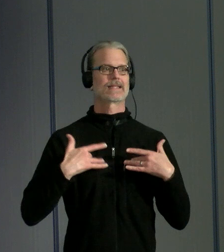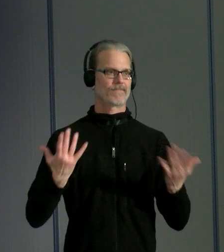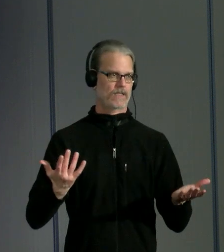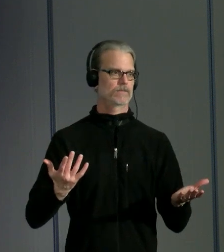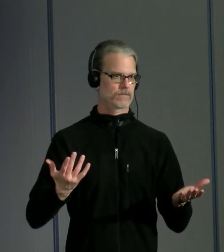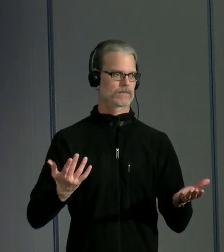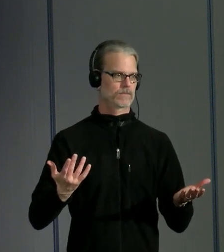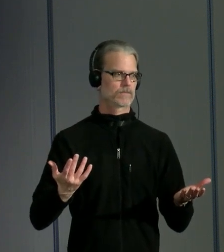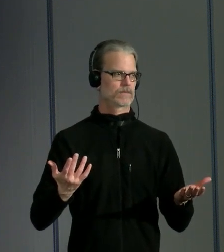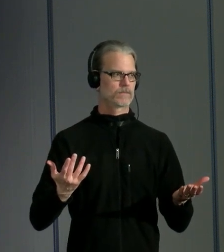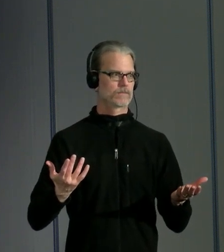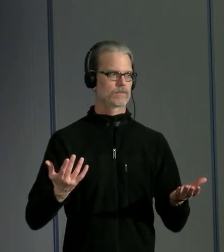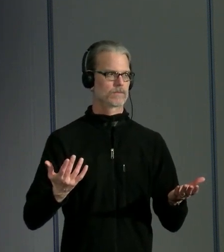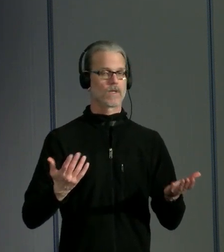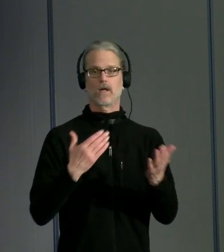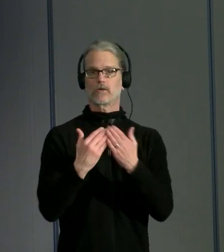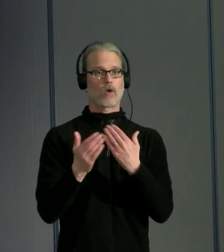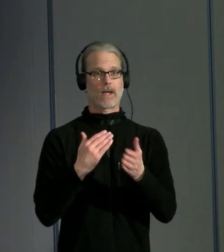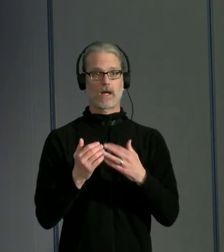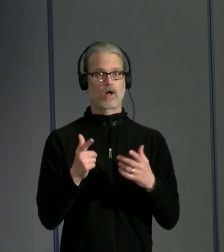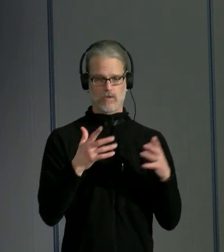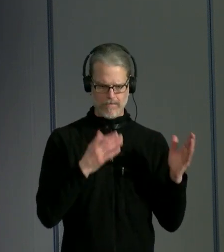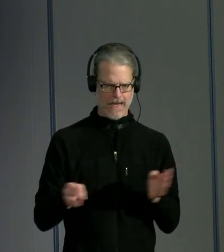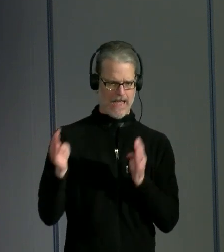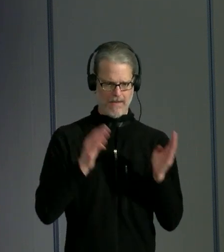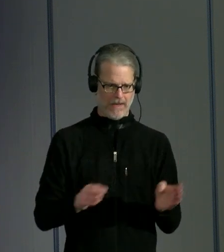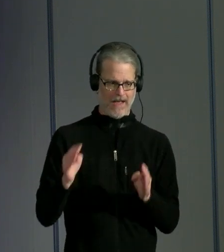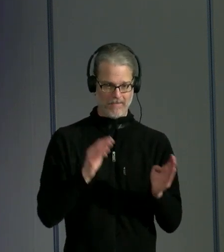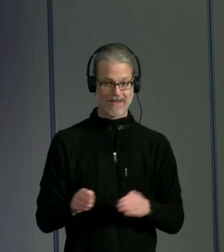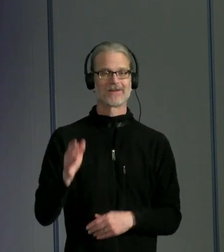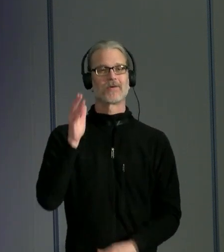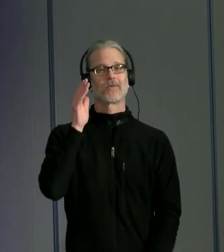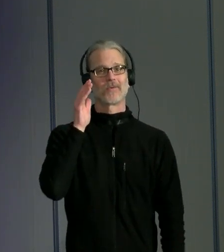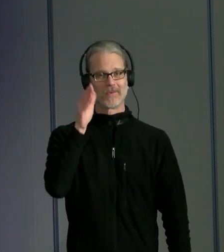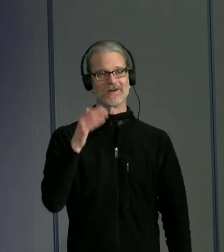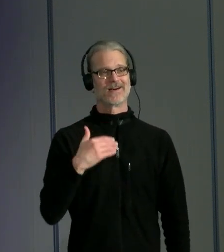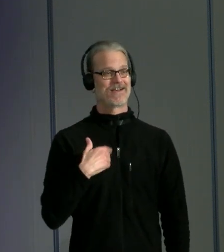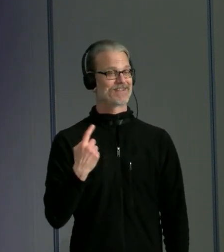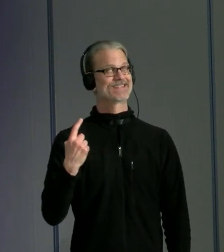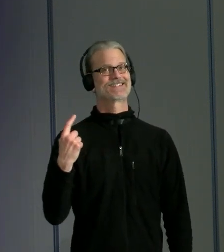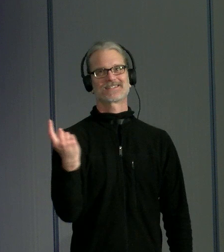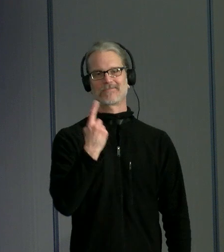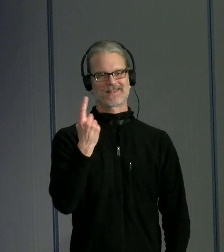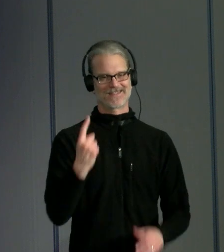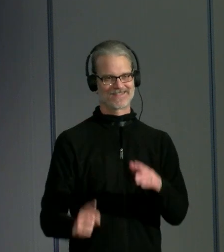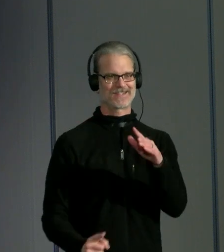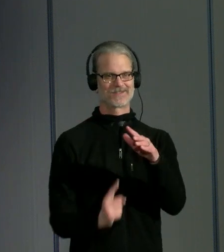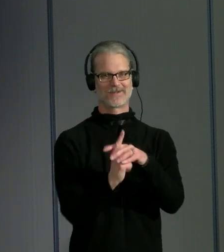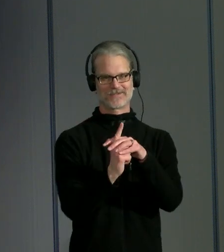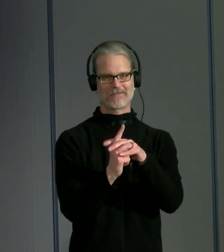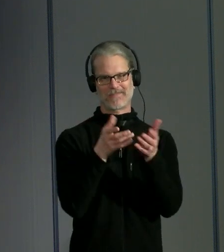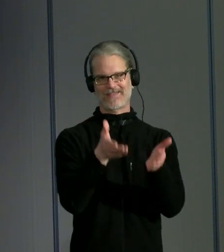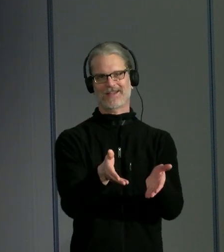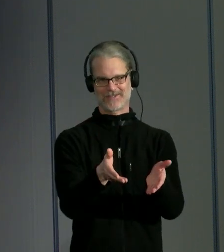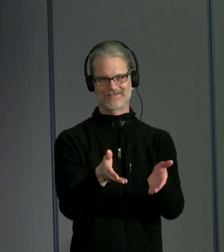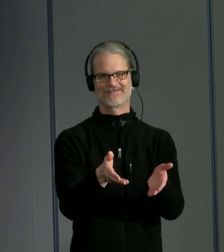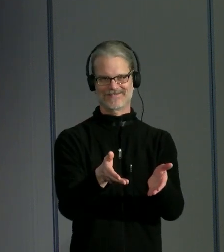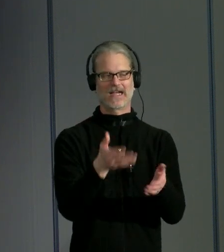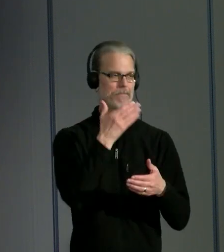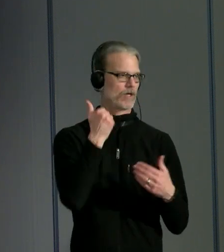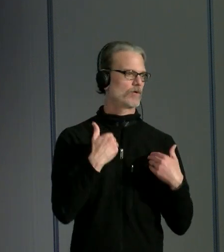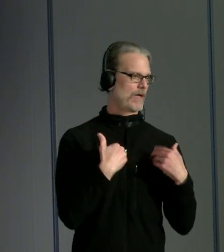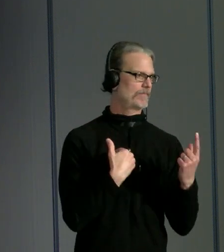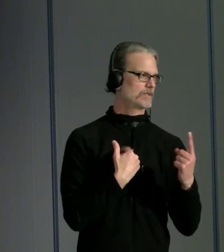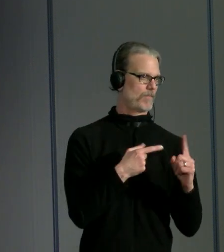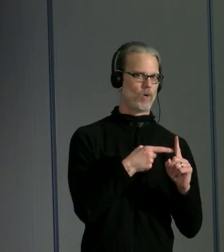smoothly. No matter how much you plan, there will always be a need that arises on site, and it's better to have